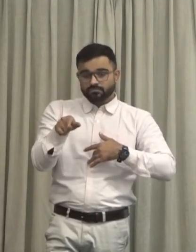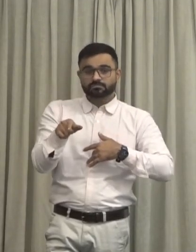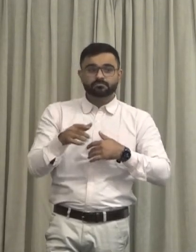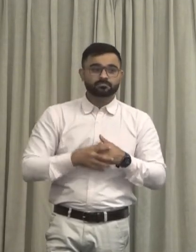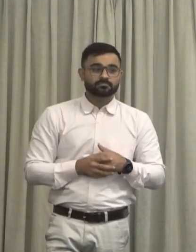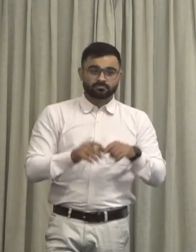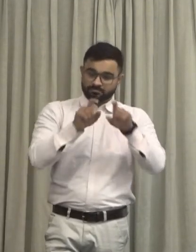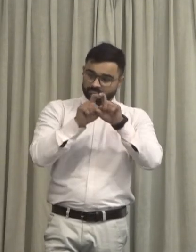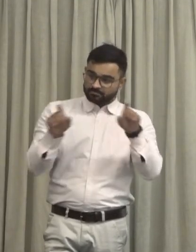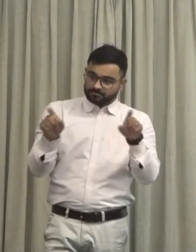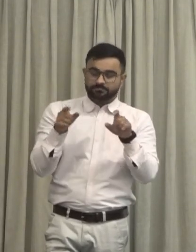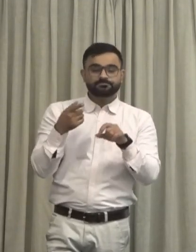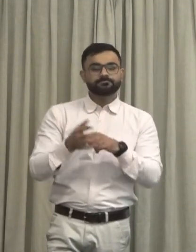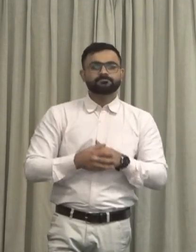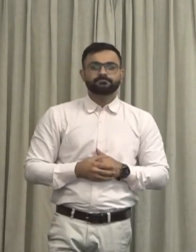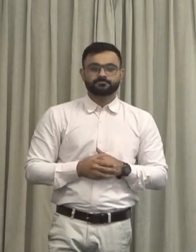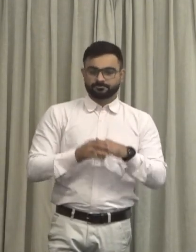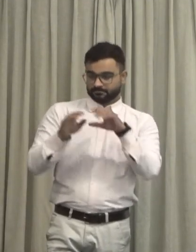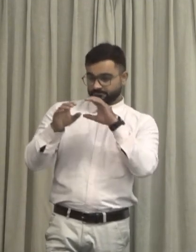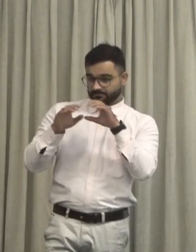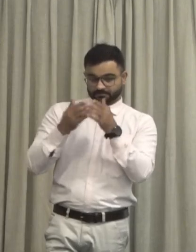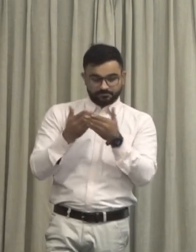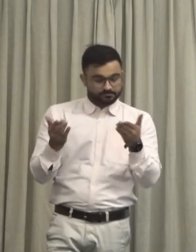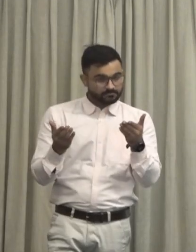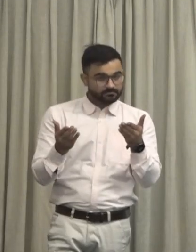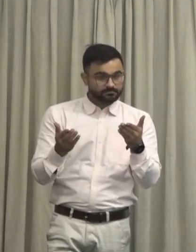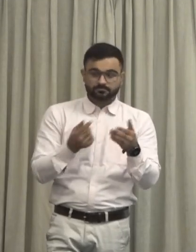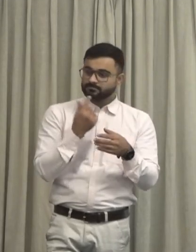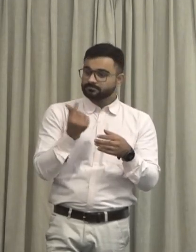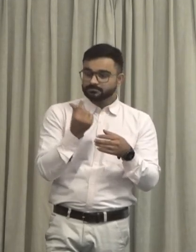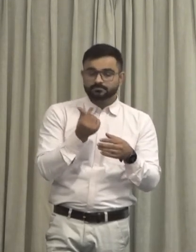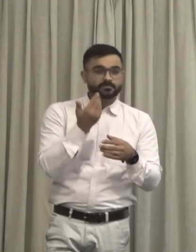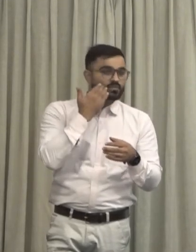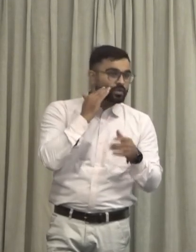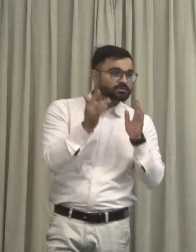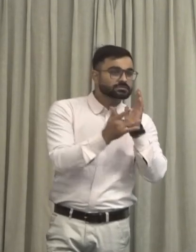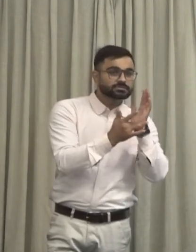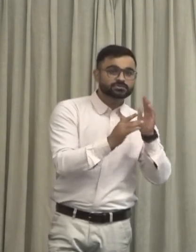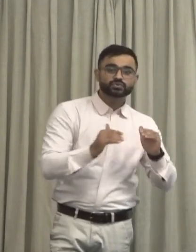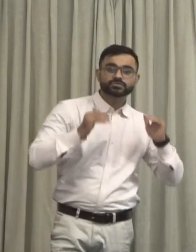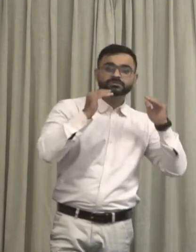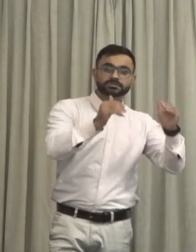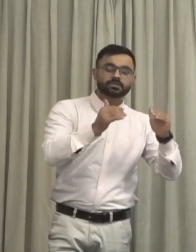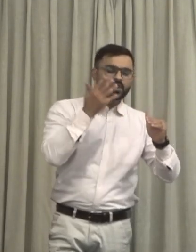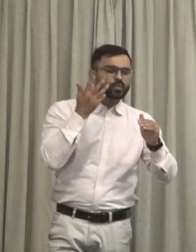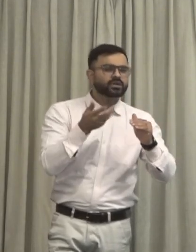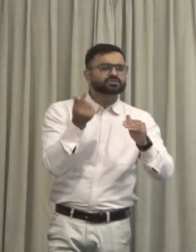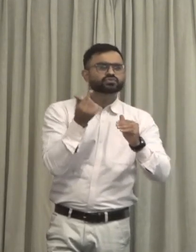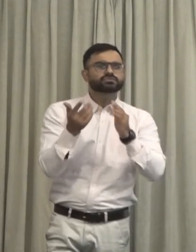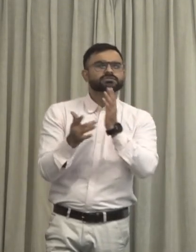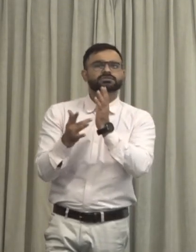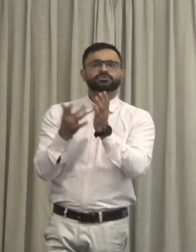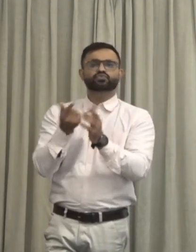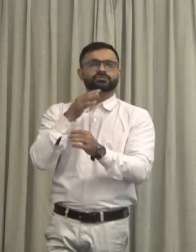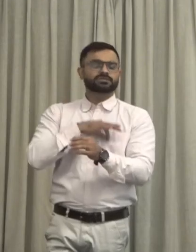a clear-cut communication, without using when to use technological advancement, and by using,